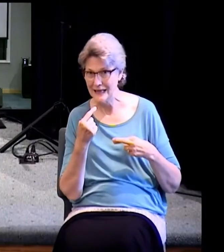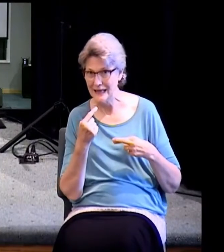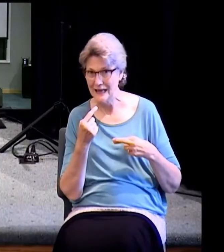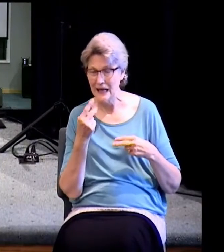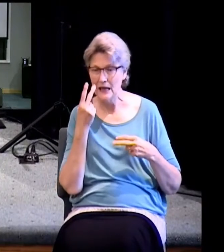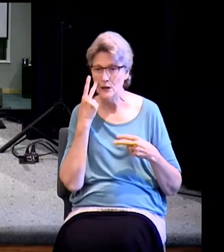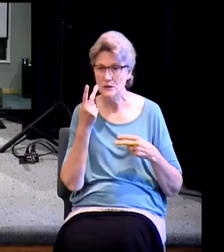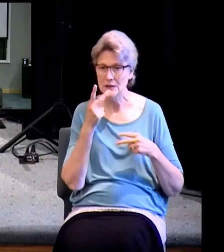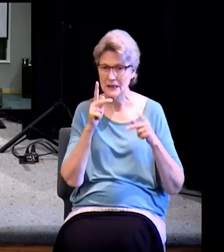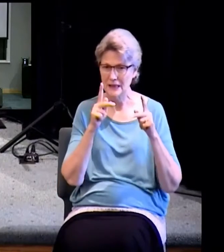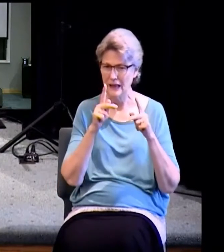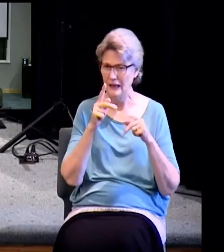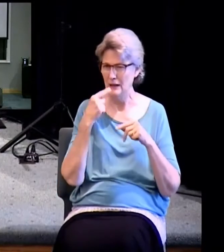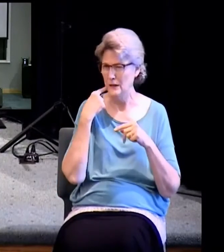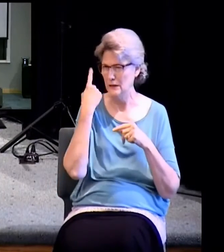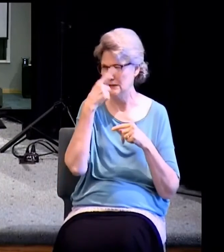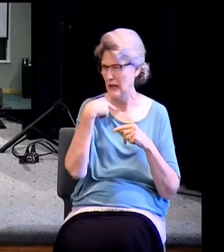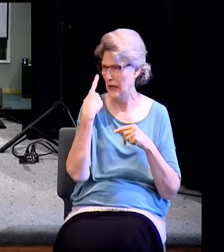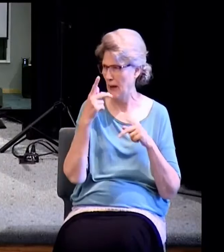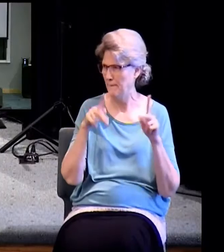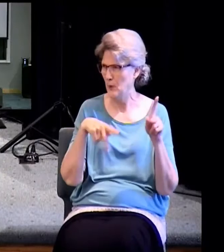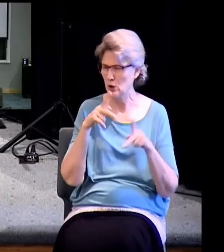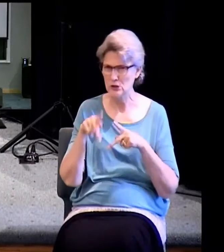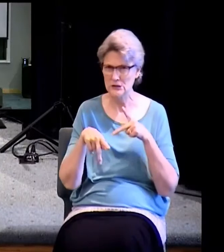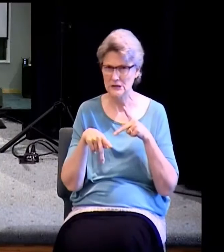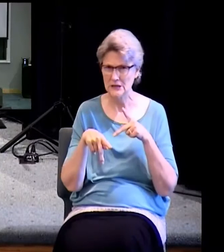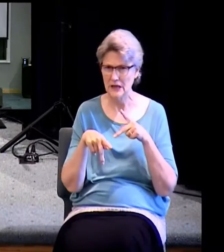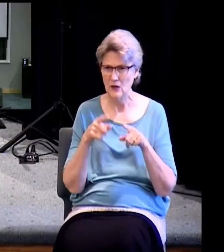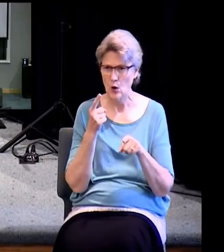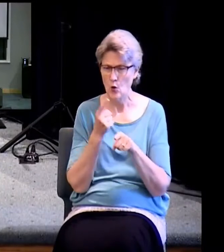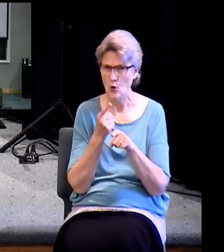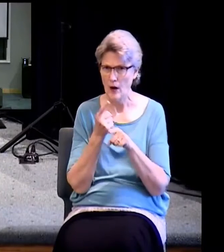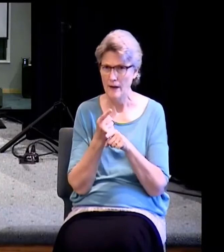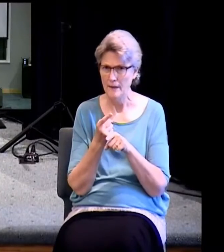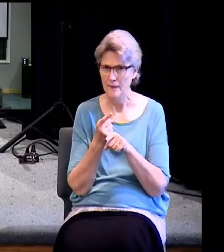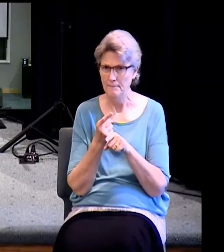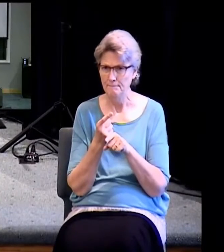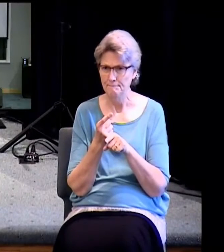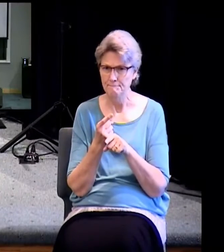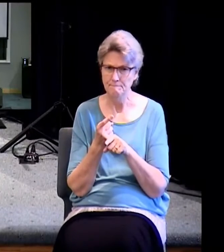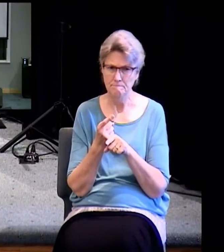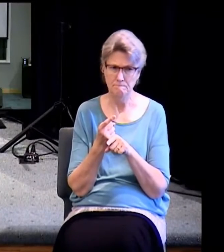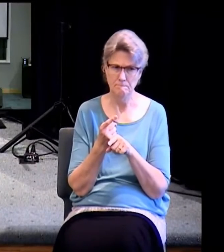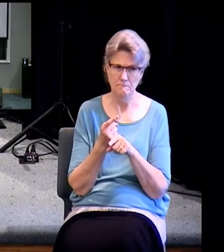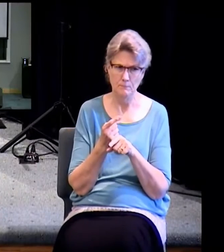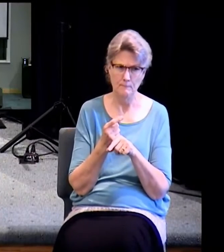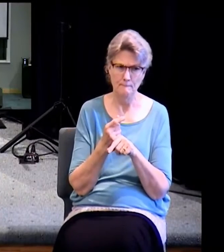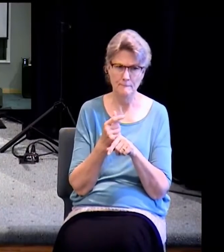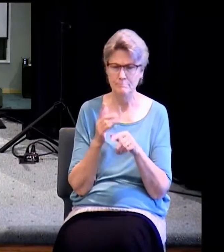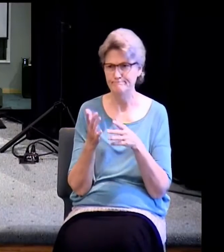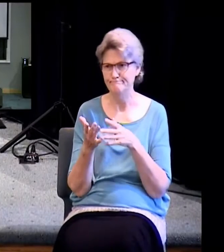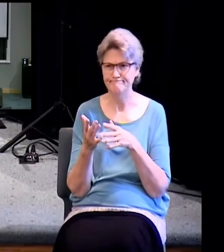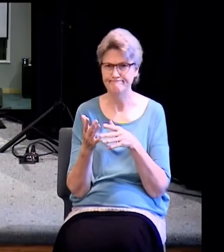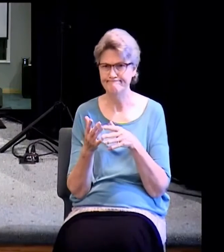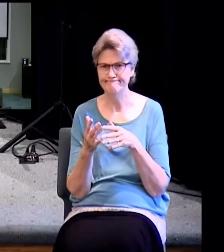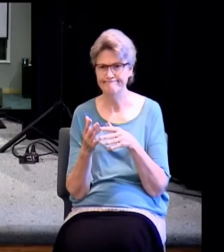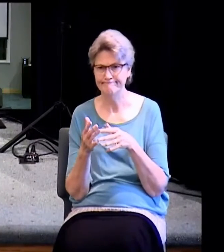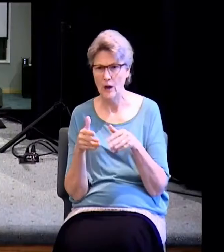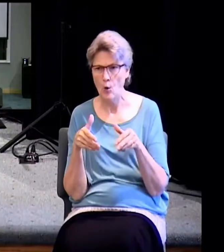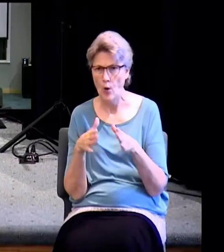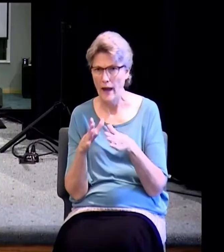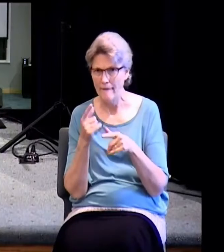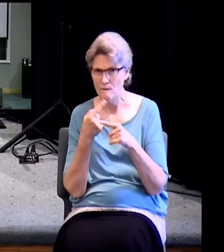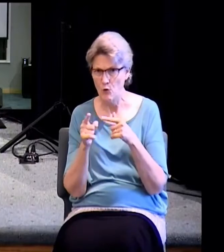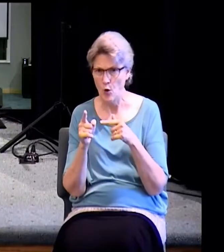for prayer and worship. I know what the Sheen looks like today, but the original Sheen